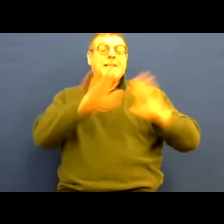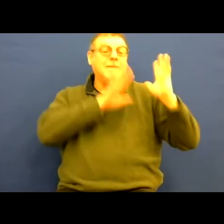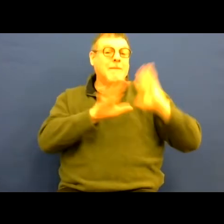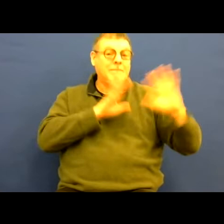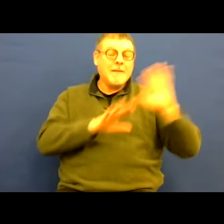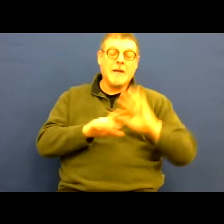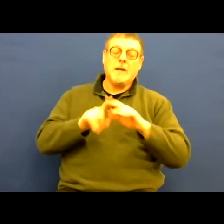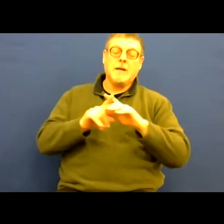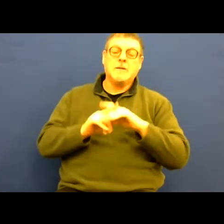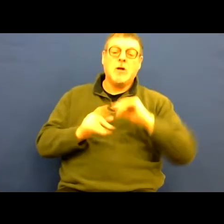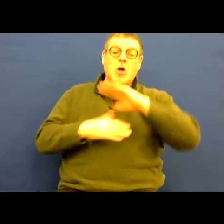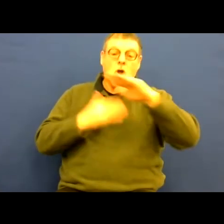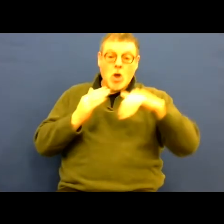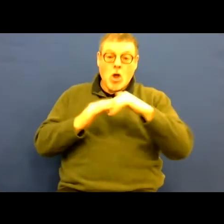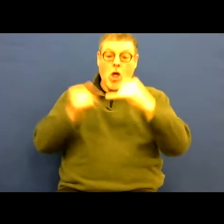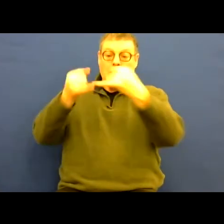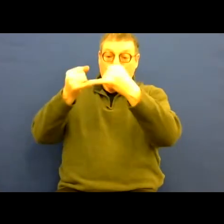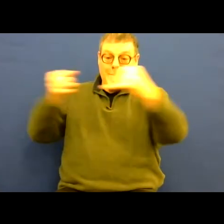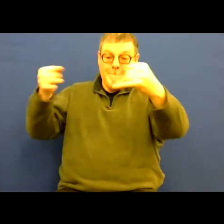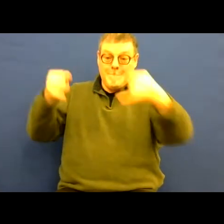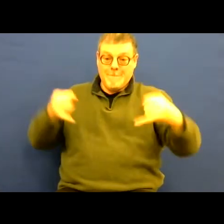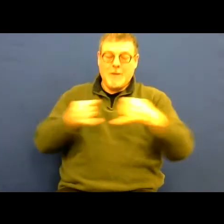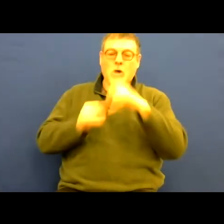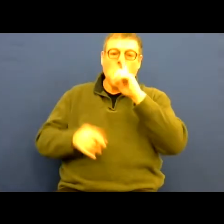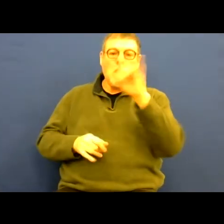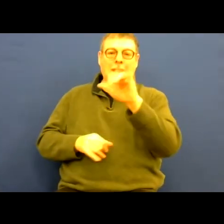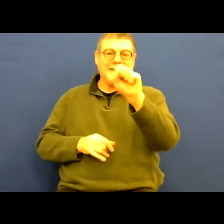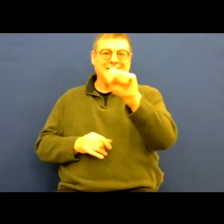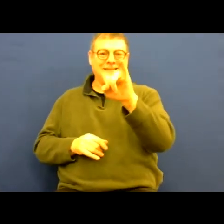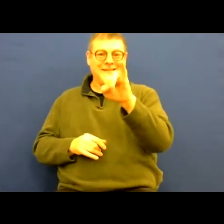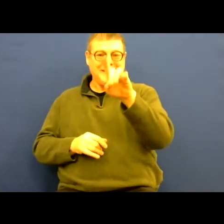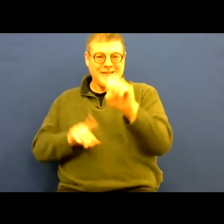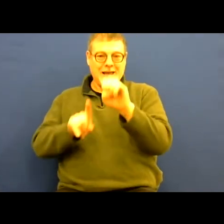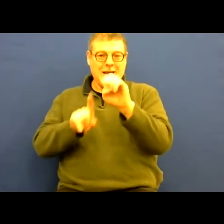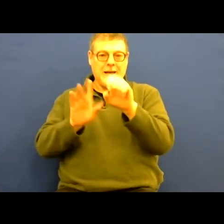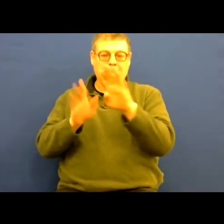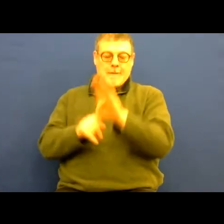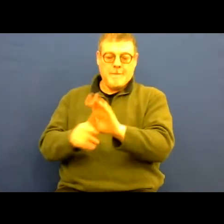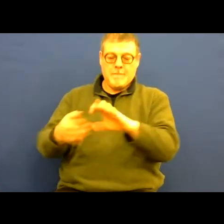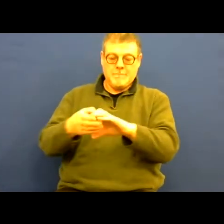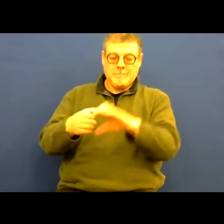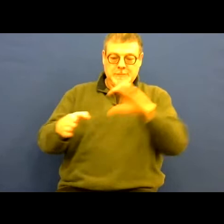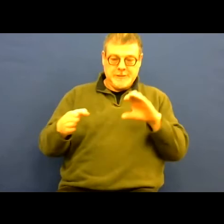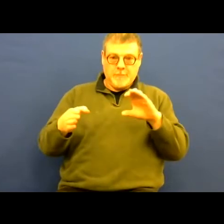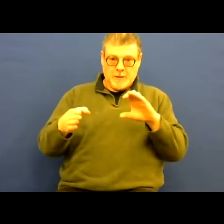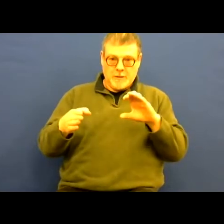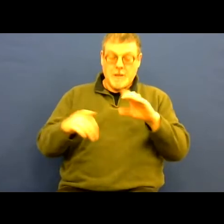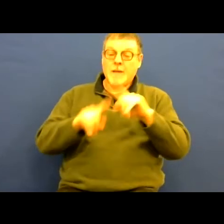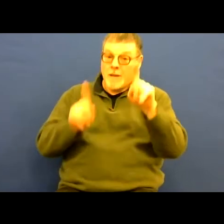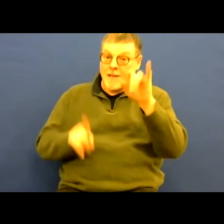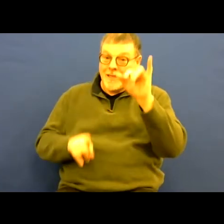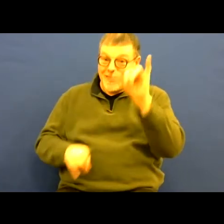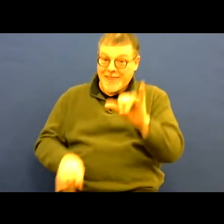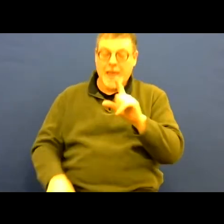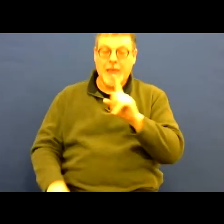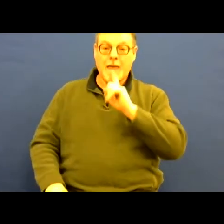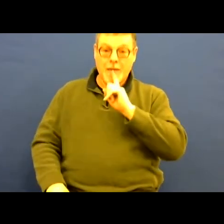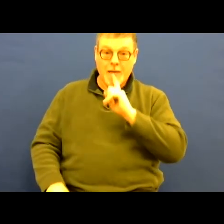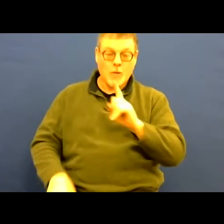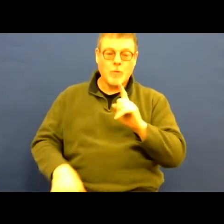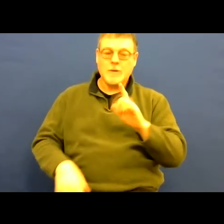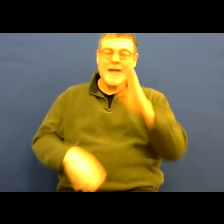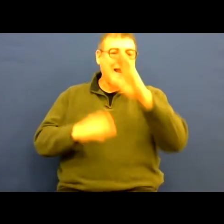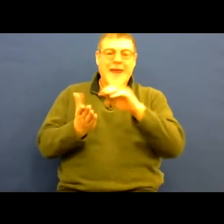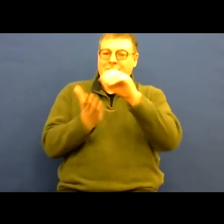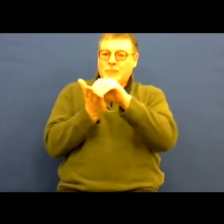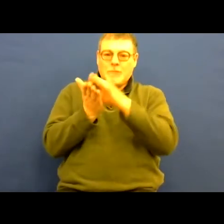treated all of the boundaries as side setbacks from a setback requirement, but that wasn't actually ever